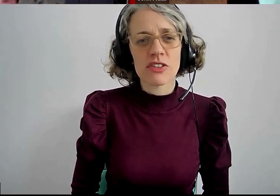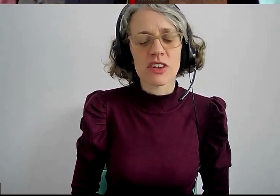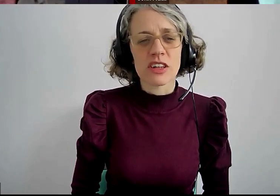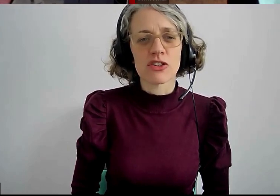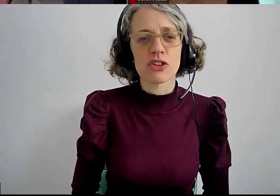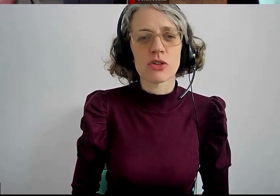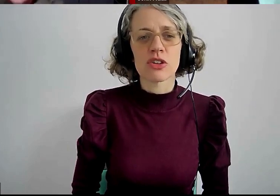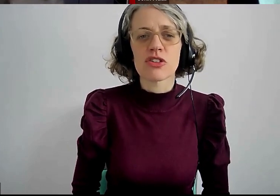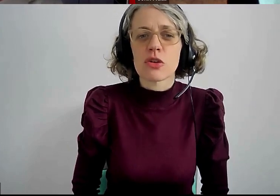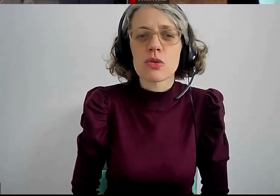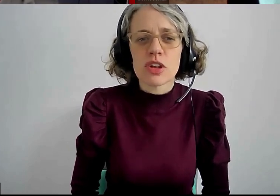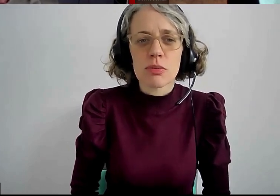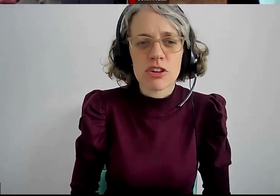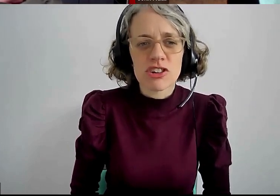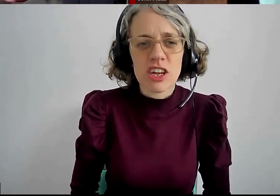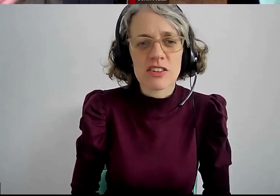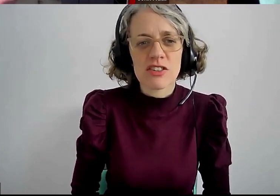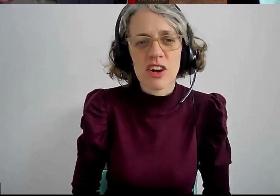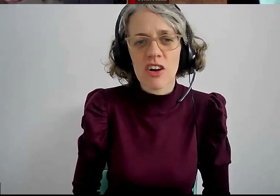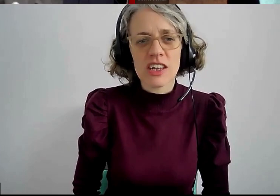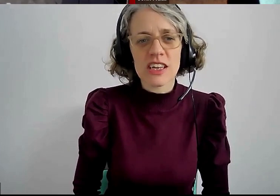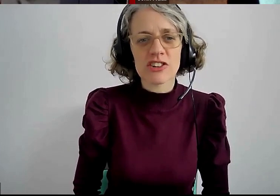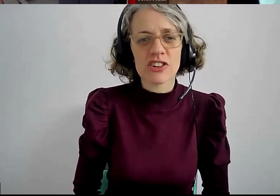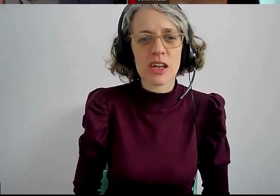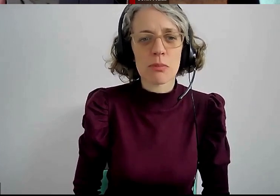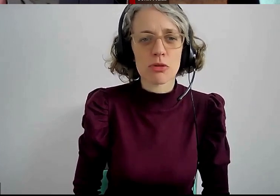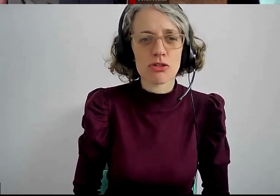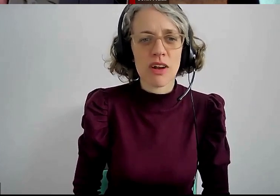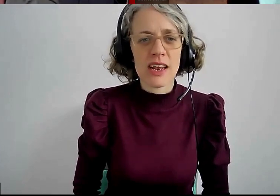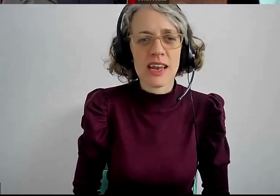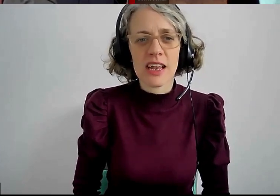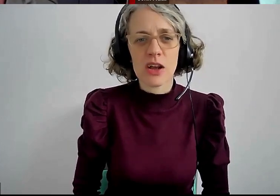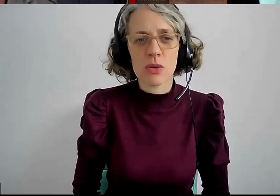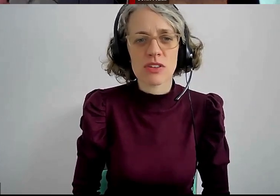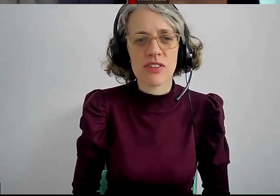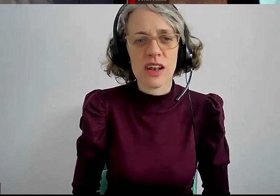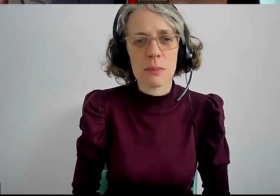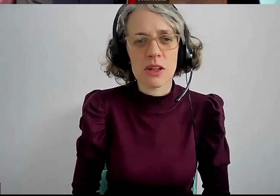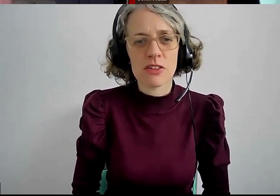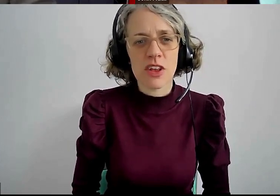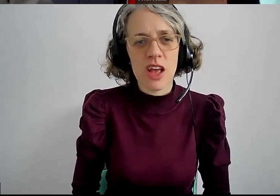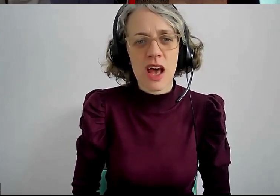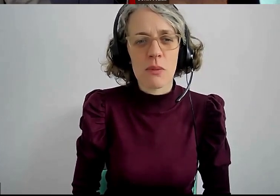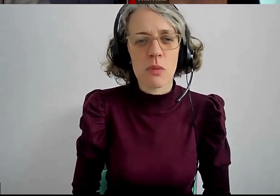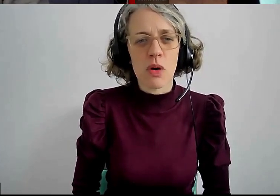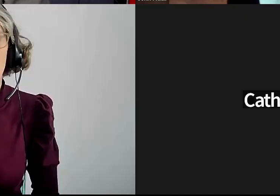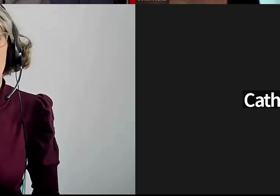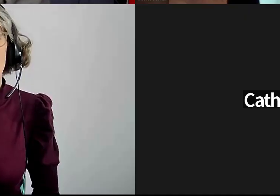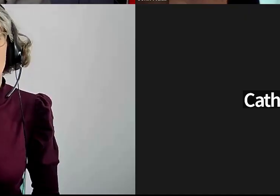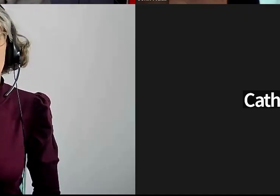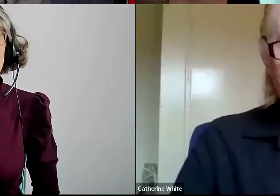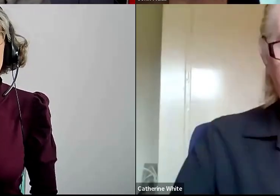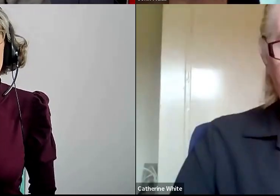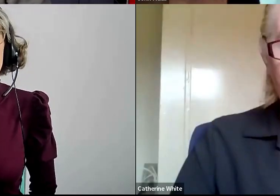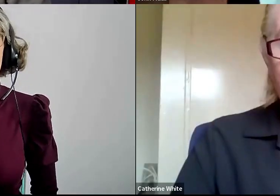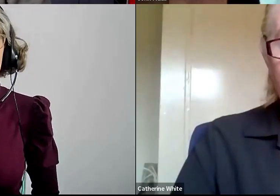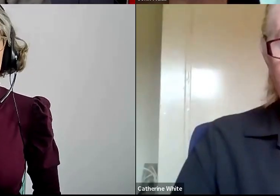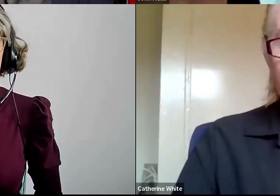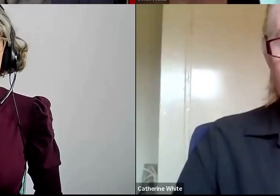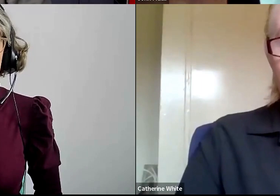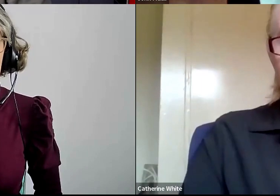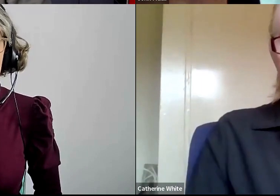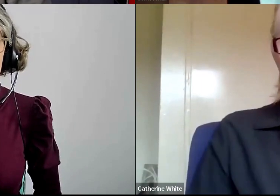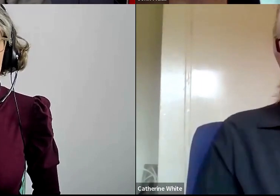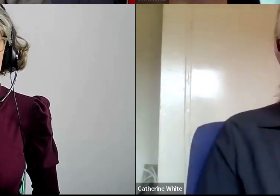interested to consult on a project on leadership or training or development, and what that you've been